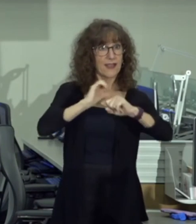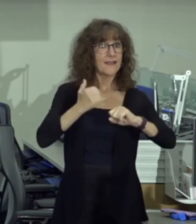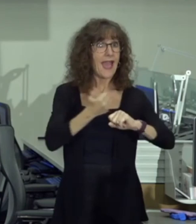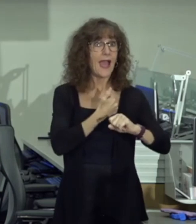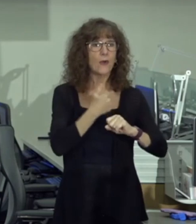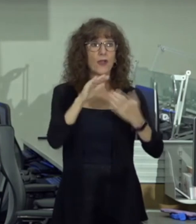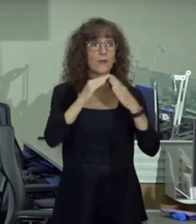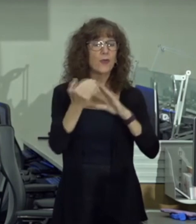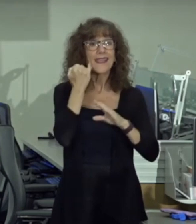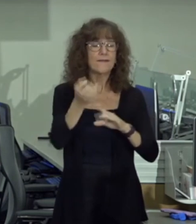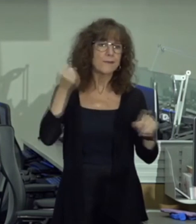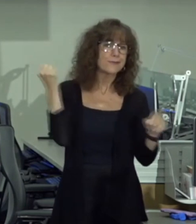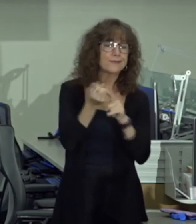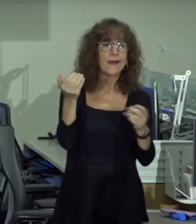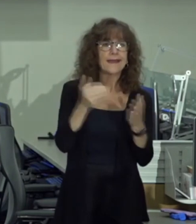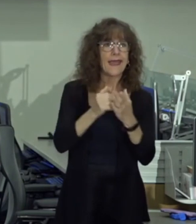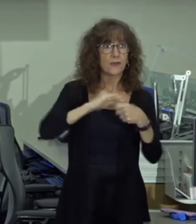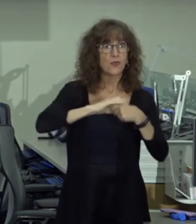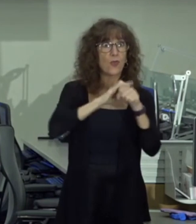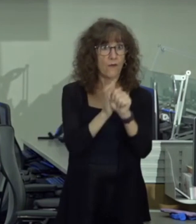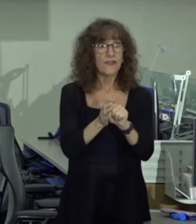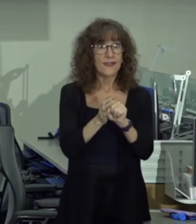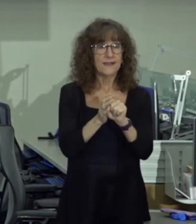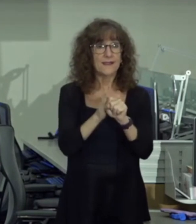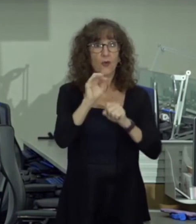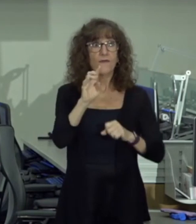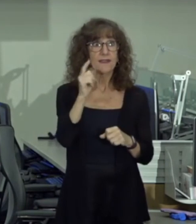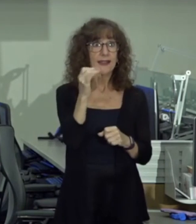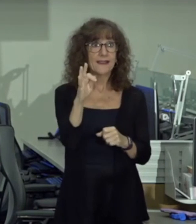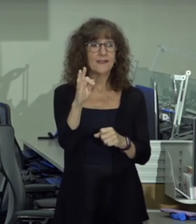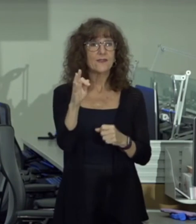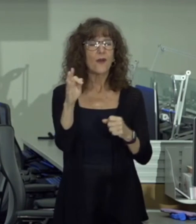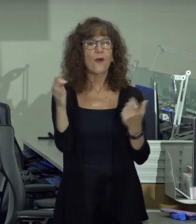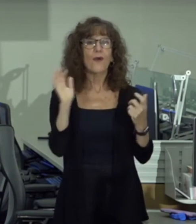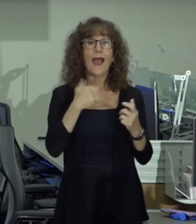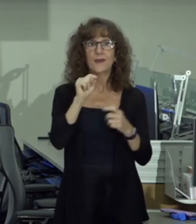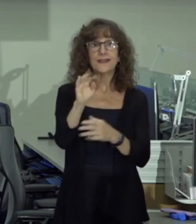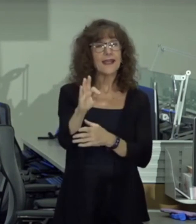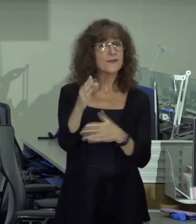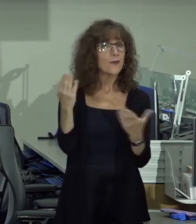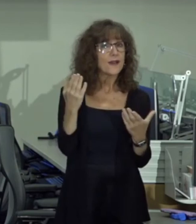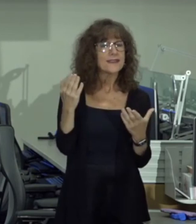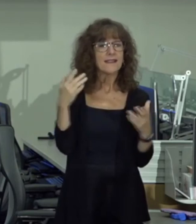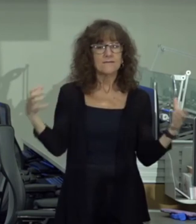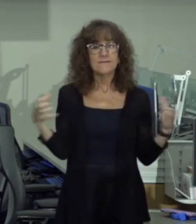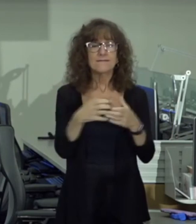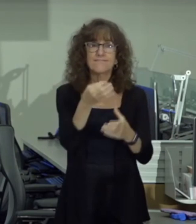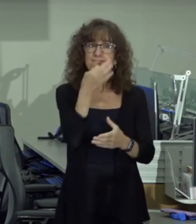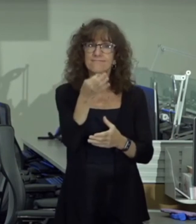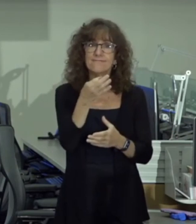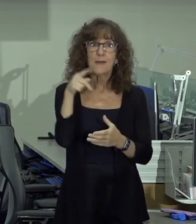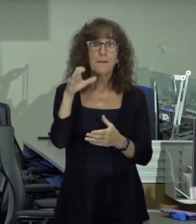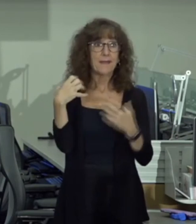should COVID-19 strike again. And so I'm proud to announce the Prince George's Forward Task Force. We have assembled a group of experts